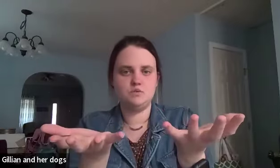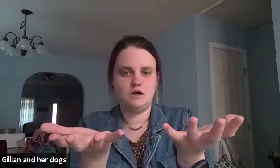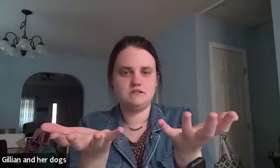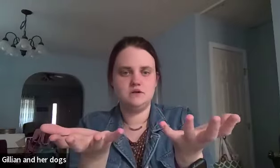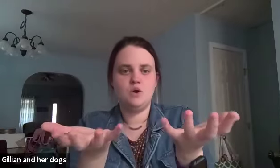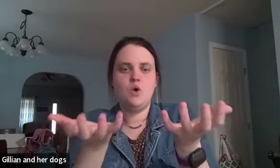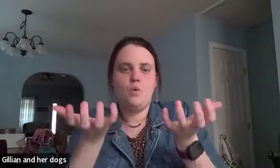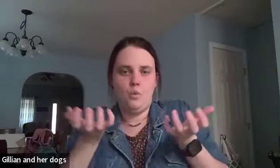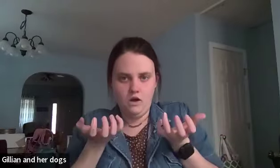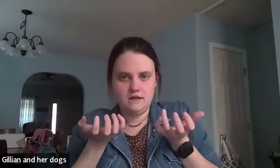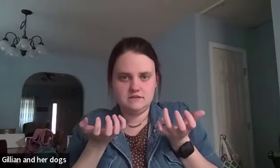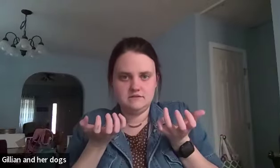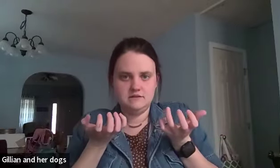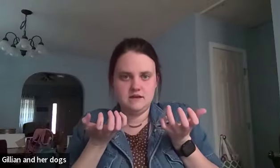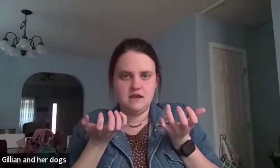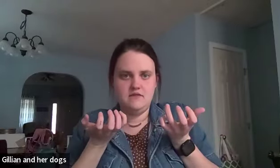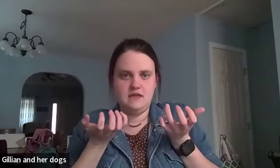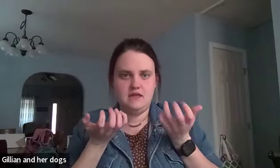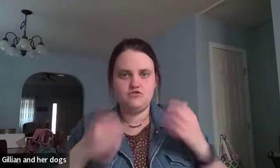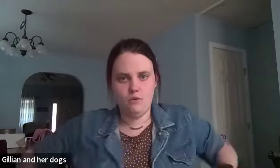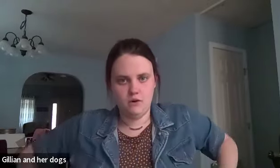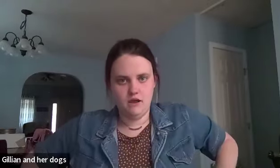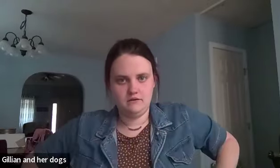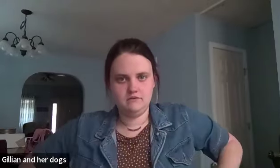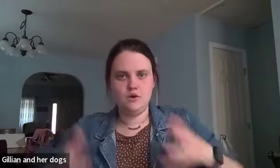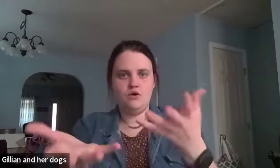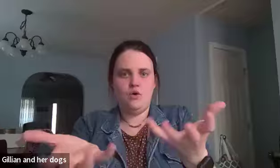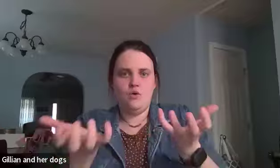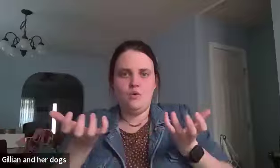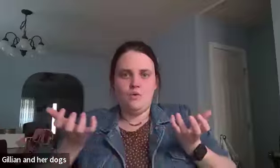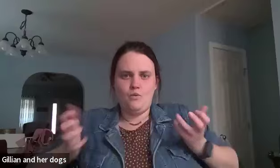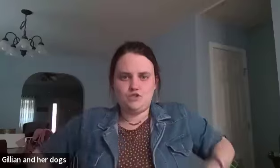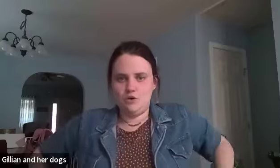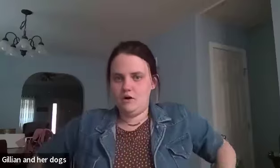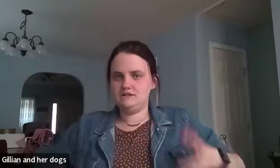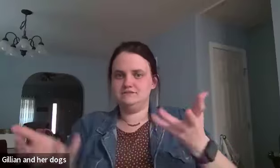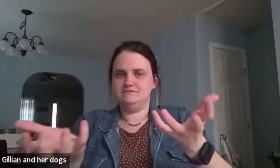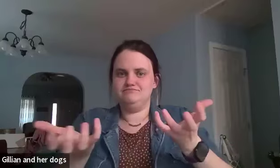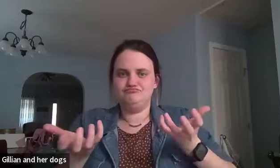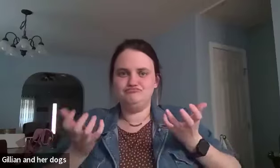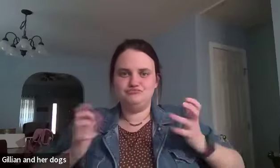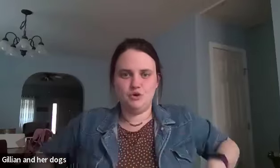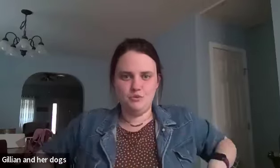as want, and then throw it away. Don't want, don't